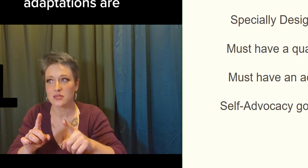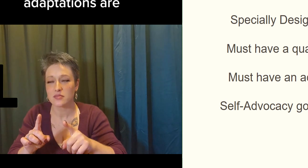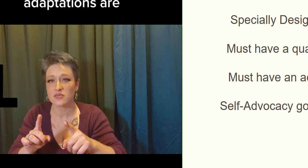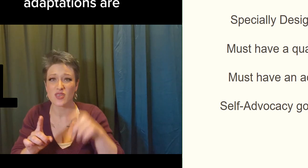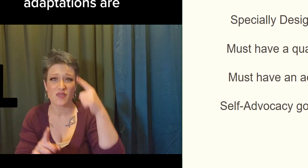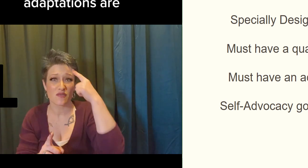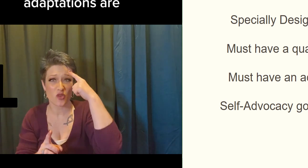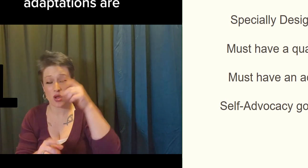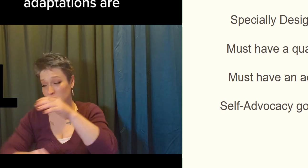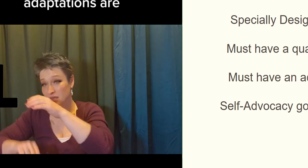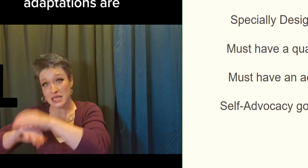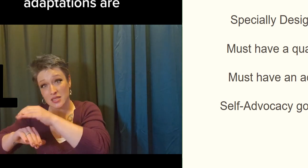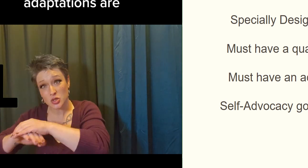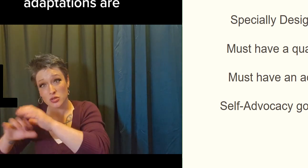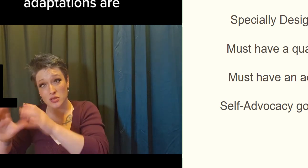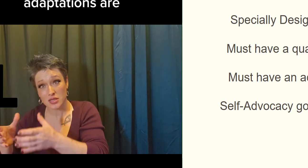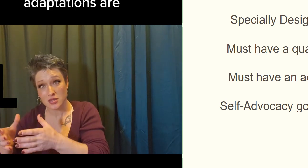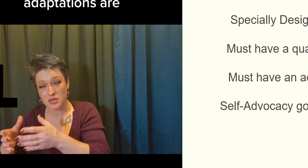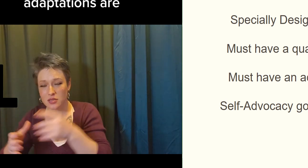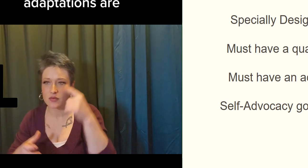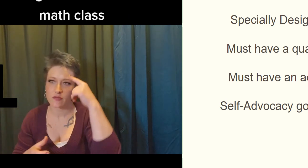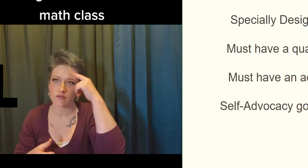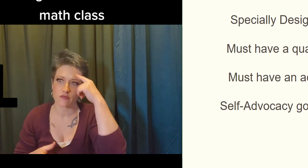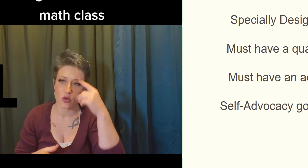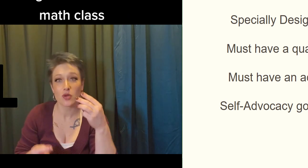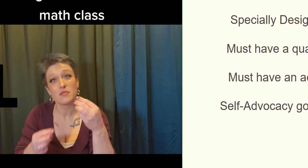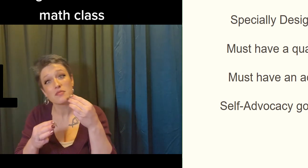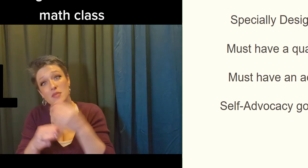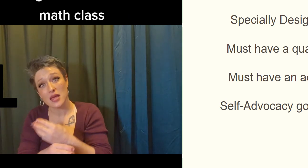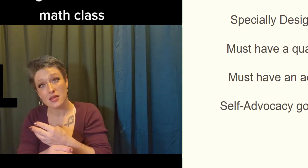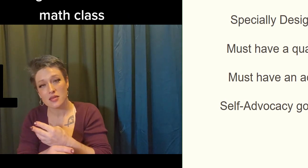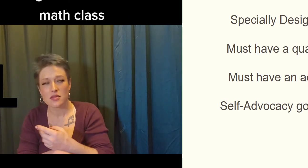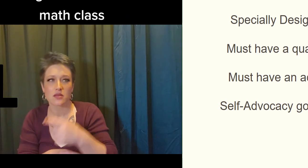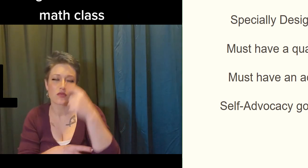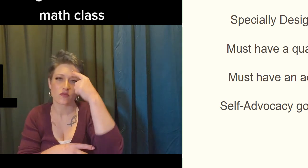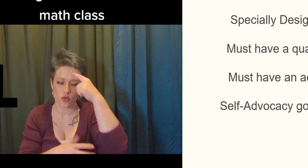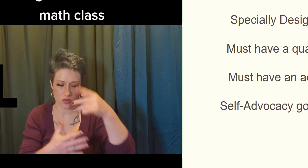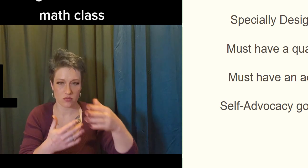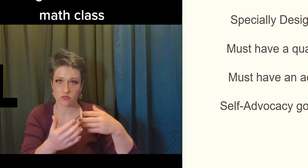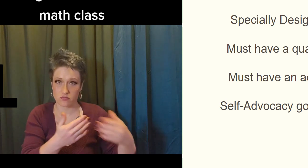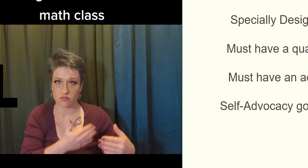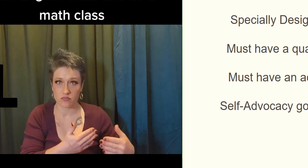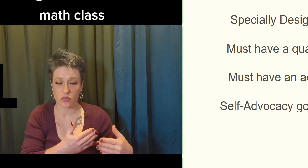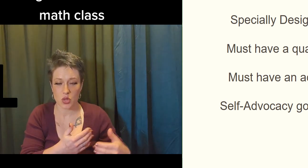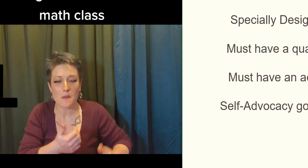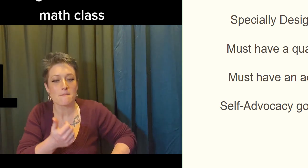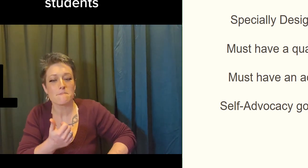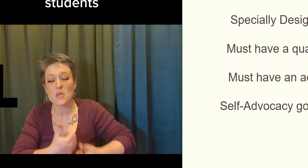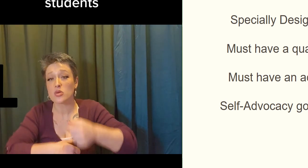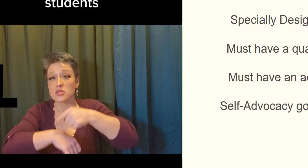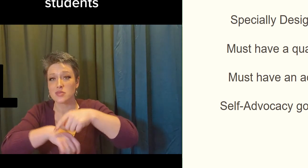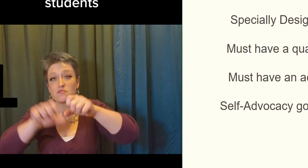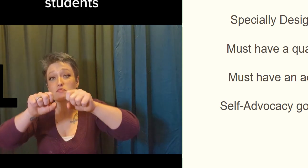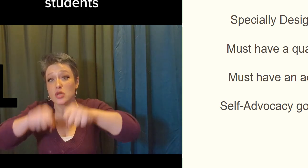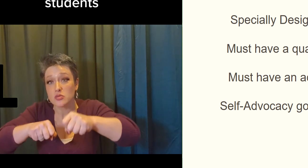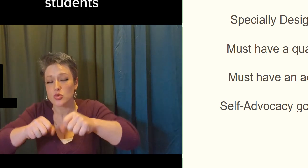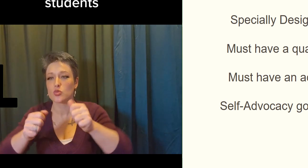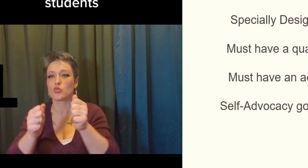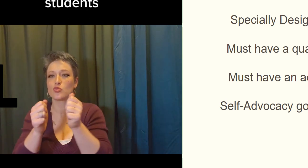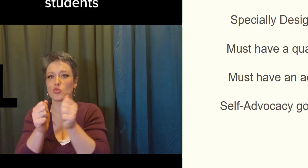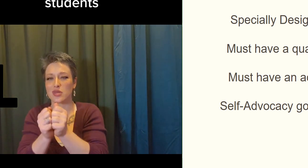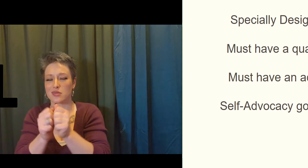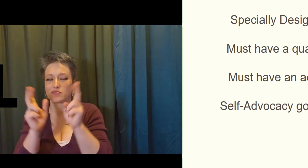the adaptations are. But it means that they can go to an English class and to a math class and to whichever with their